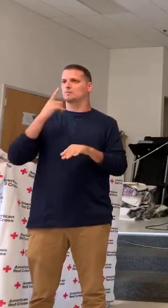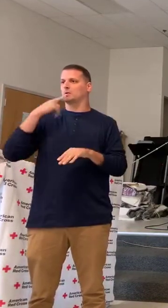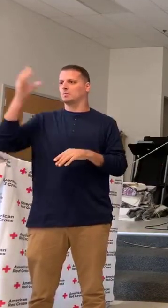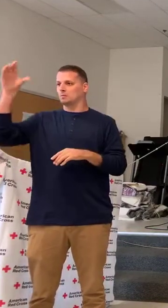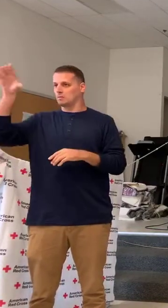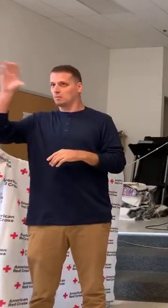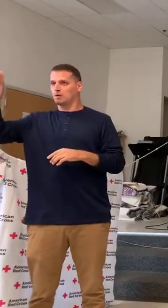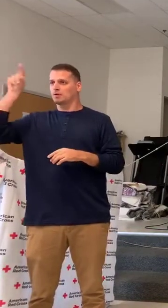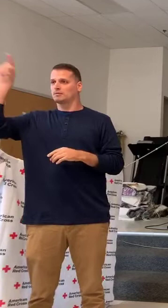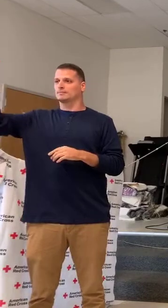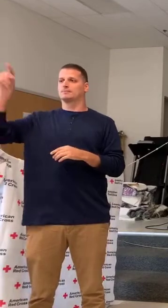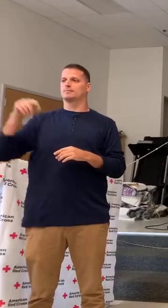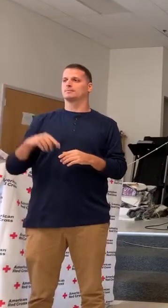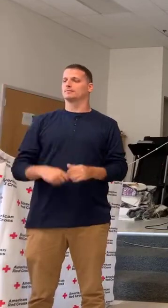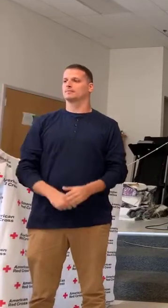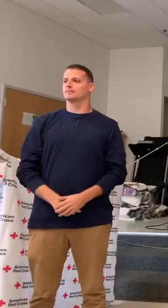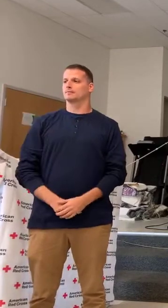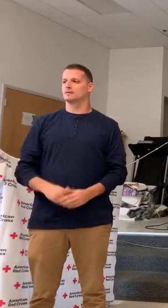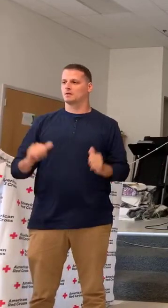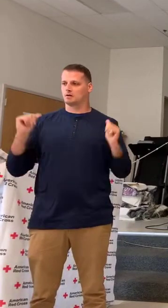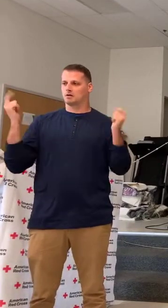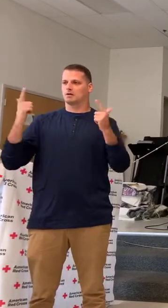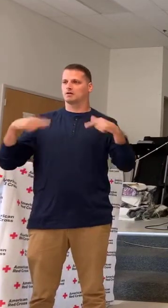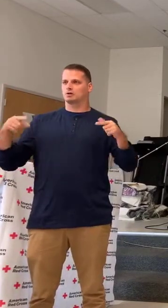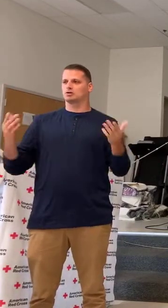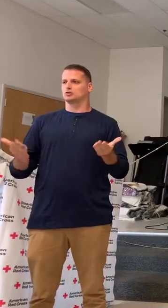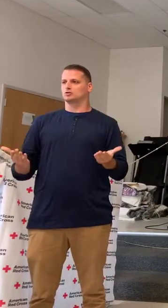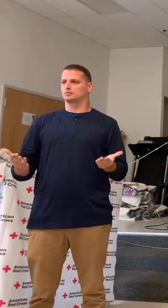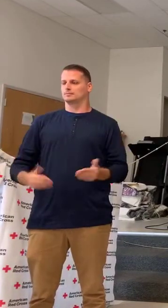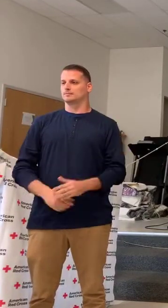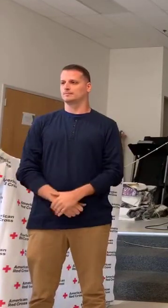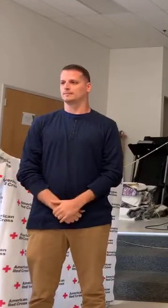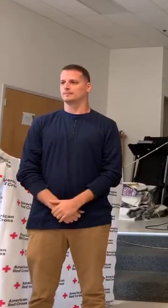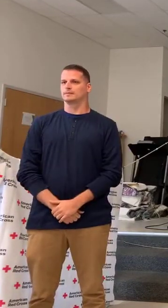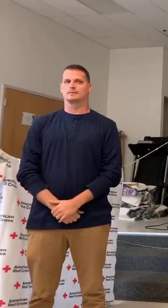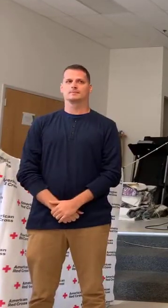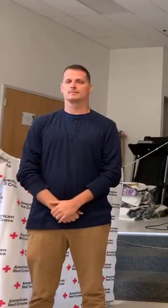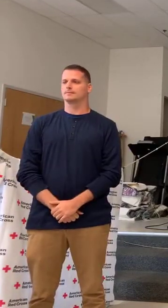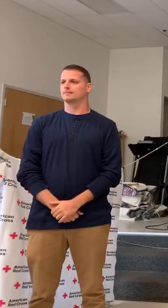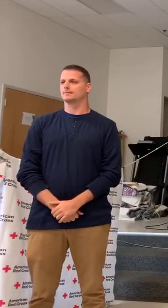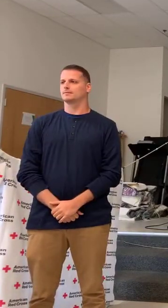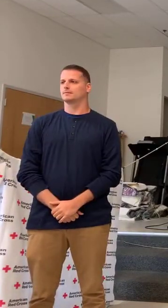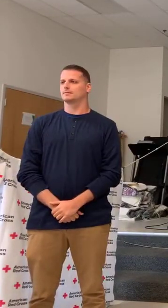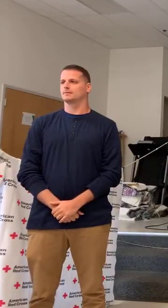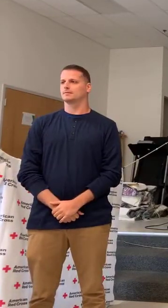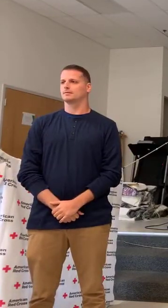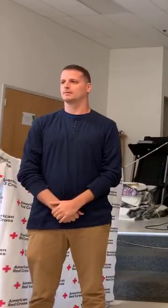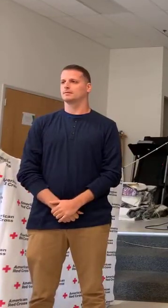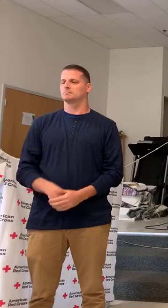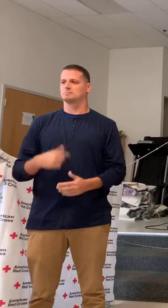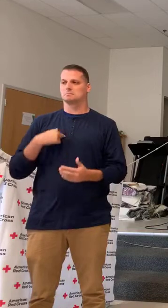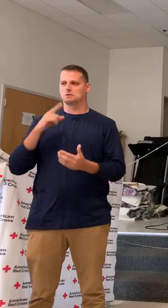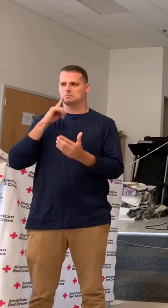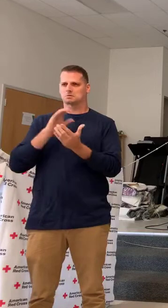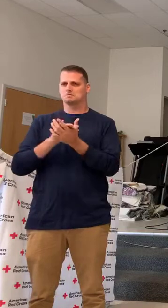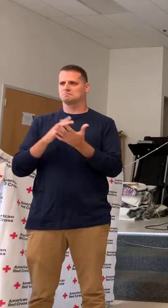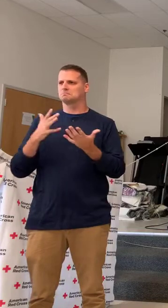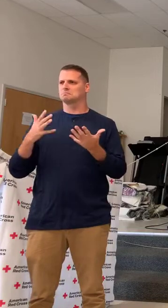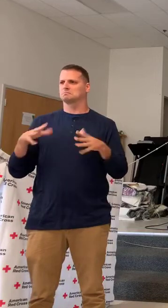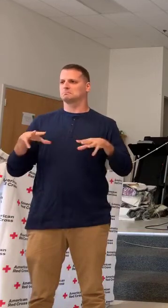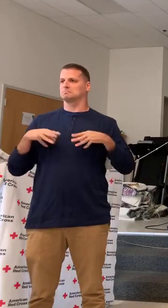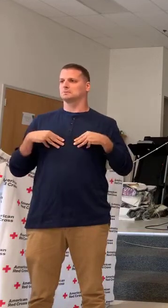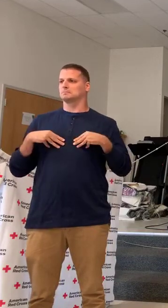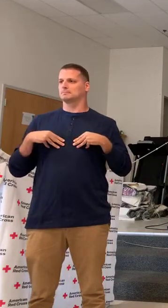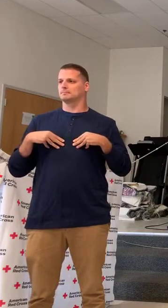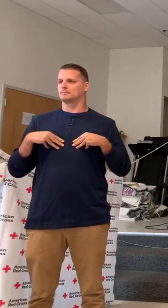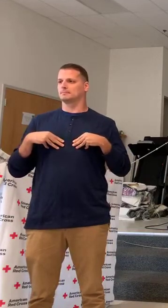assembly members are welcoming you here to join us. I believe in a concept of extreme ownership, and that's a